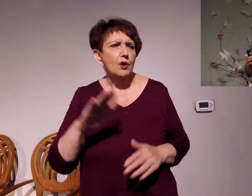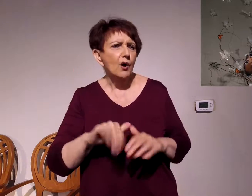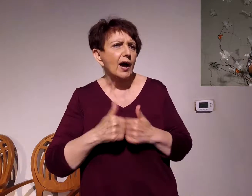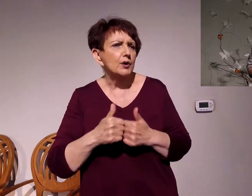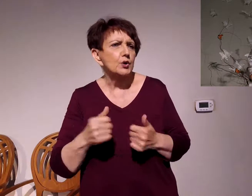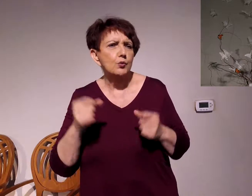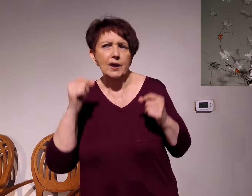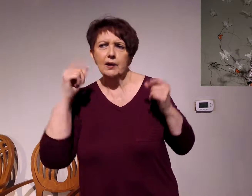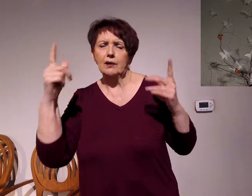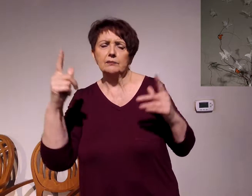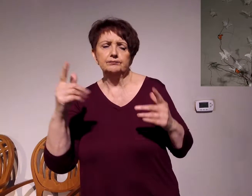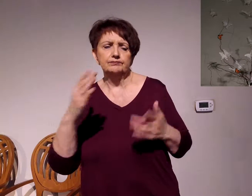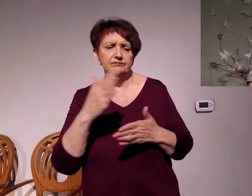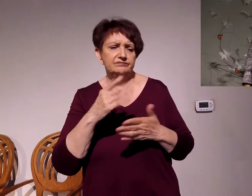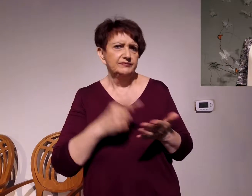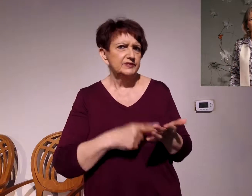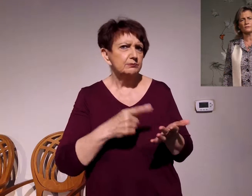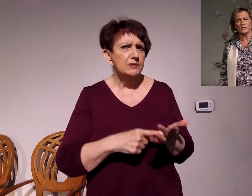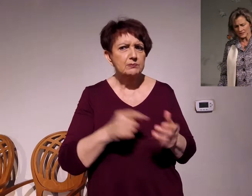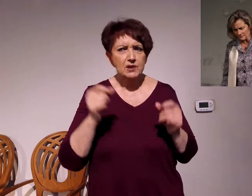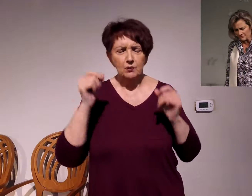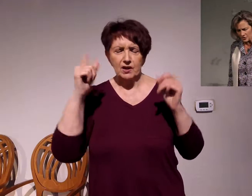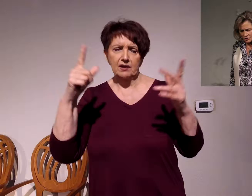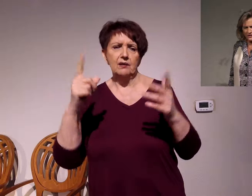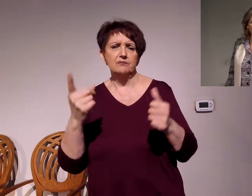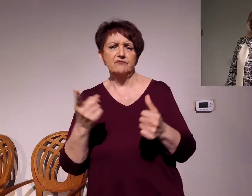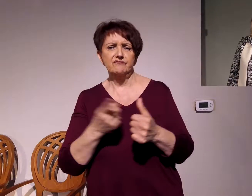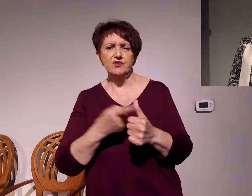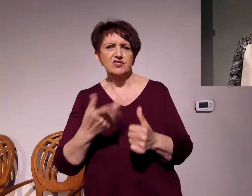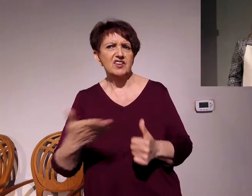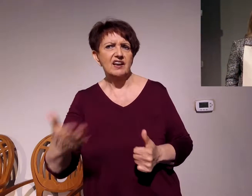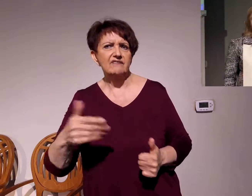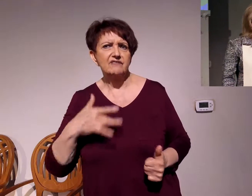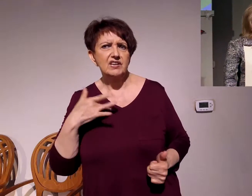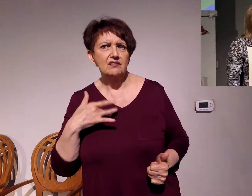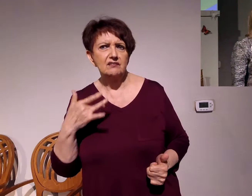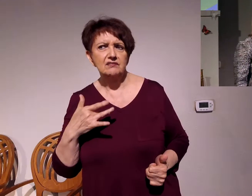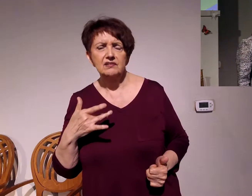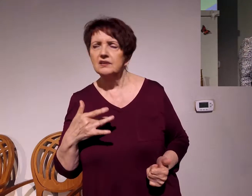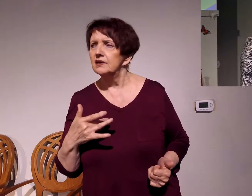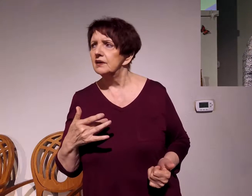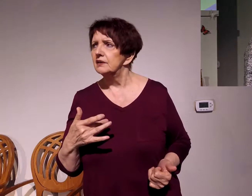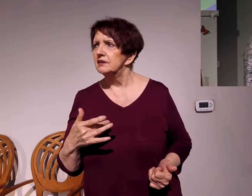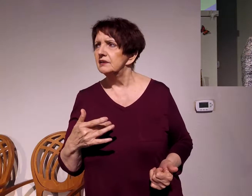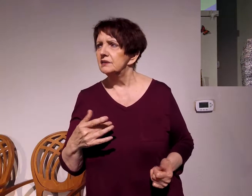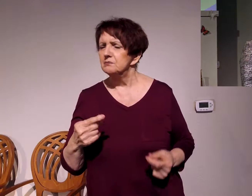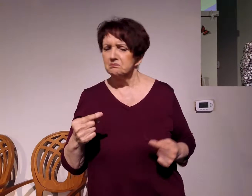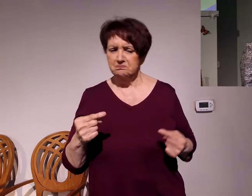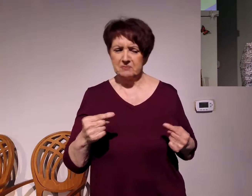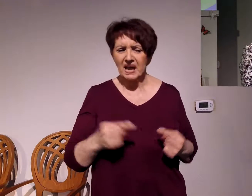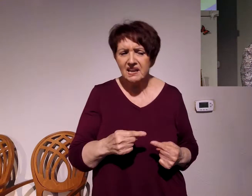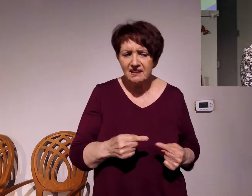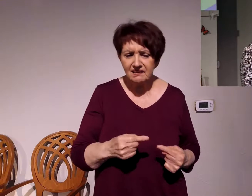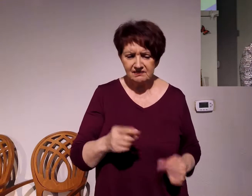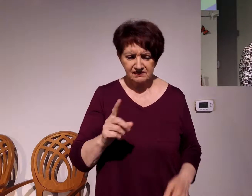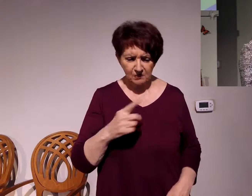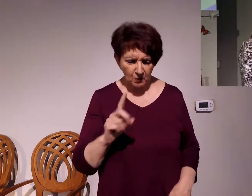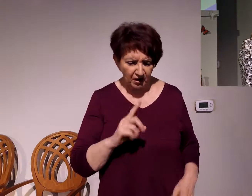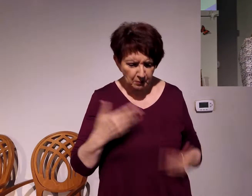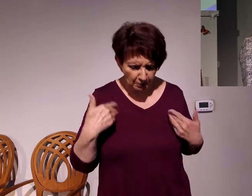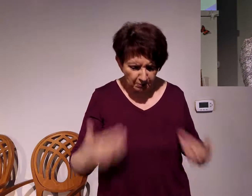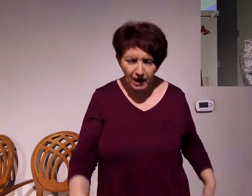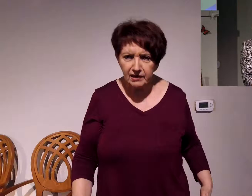know. How do you wake up? Some mornings I wake up and what's the first thing that I feel and realize? Some pain in my